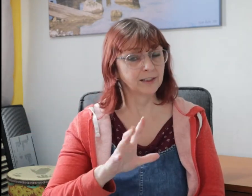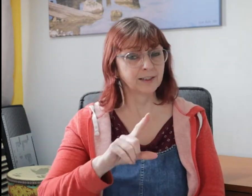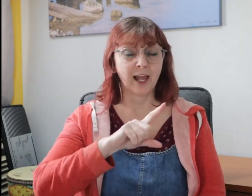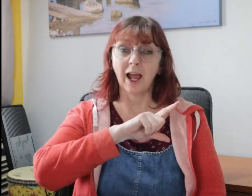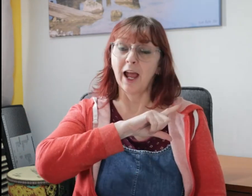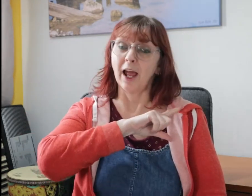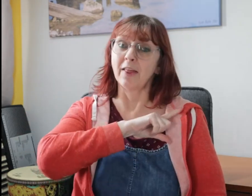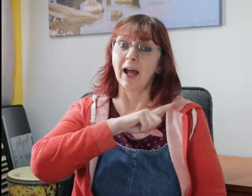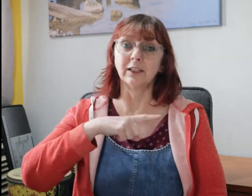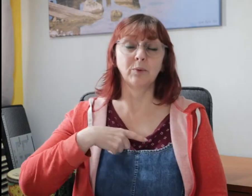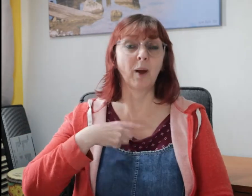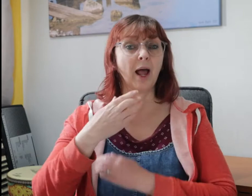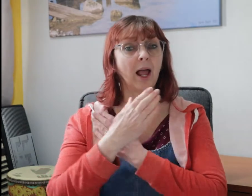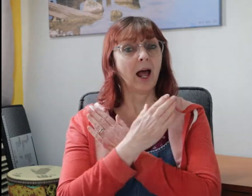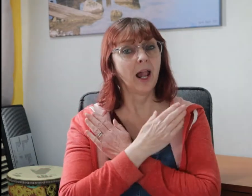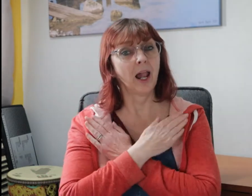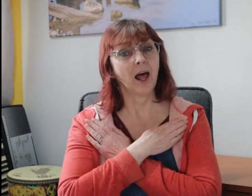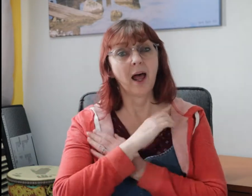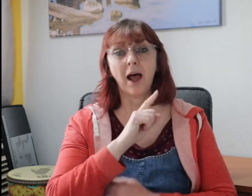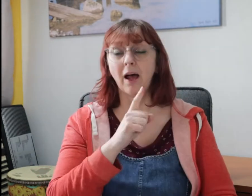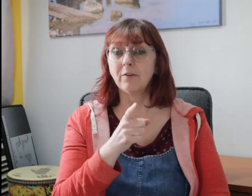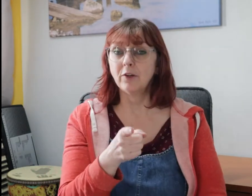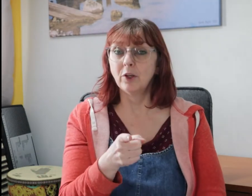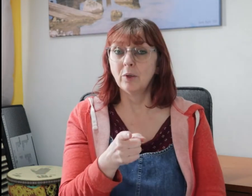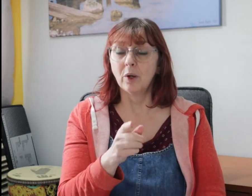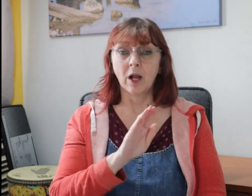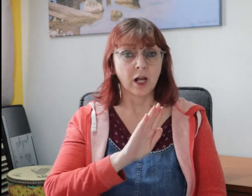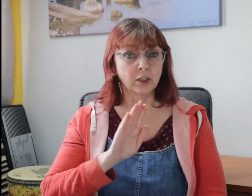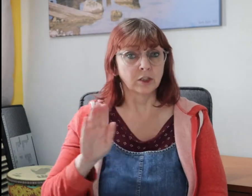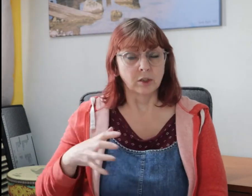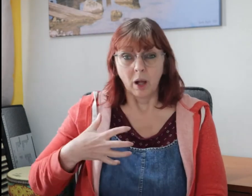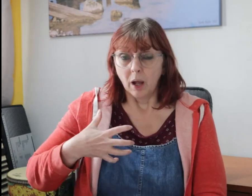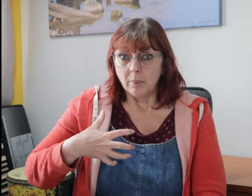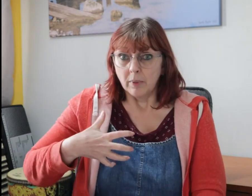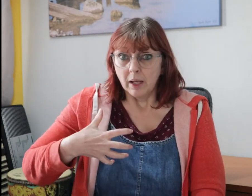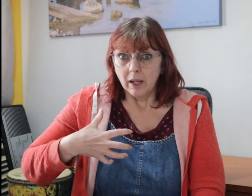colors, and that's why I love you. So don't be